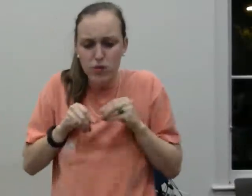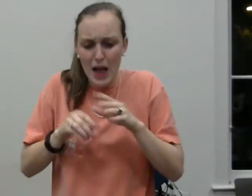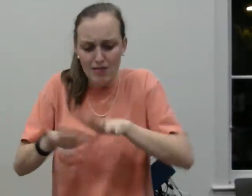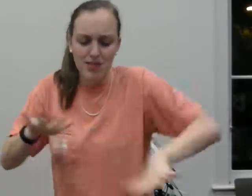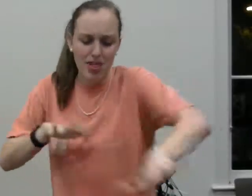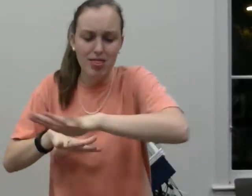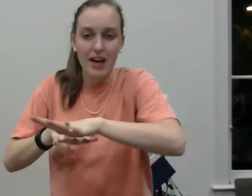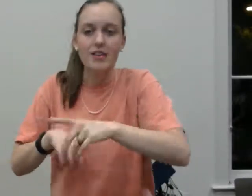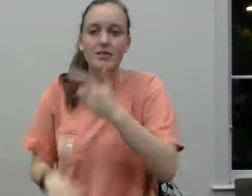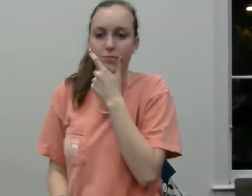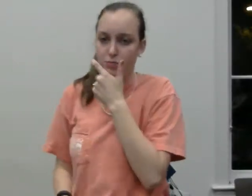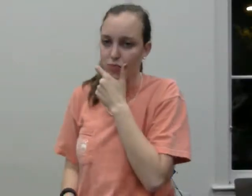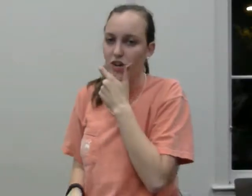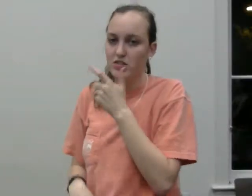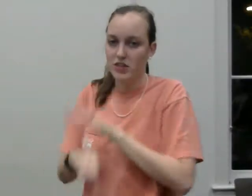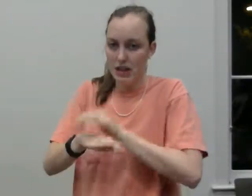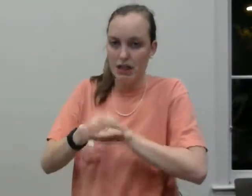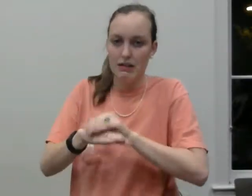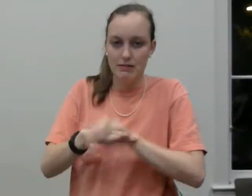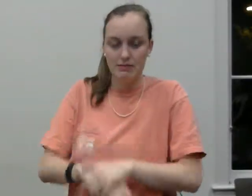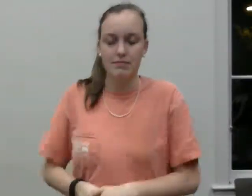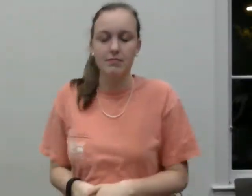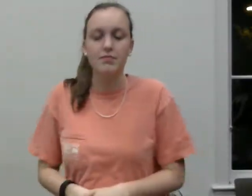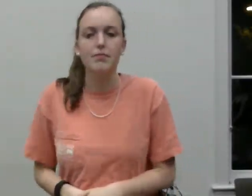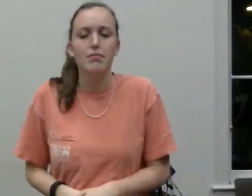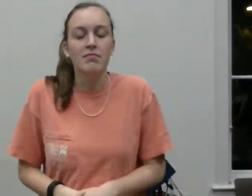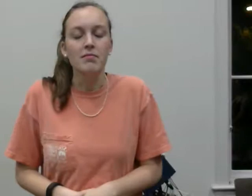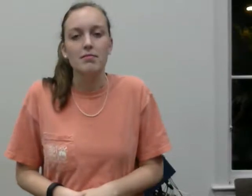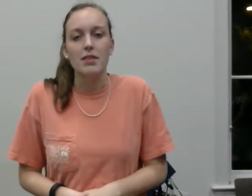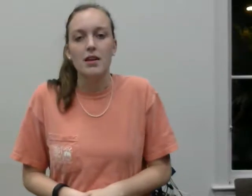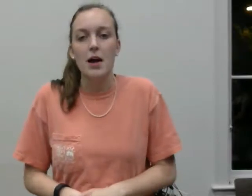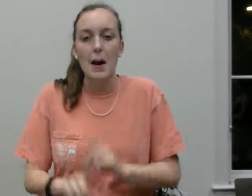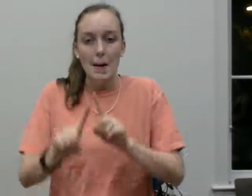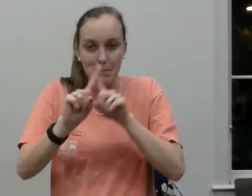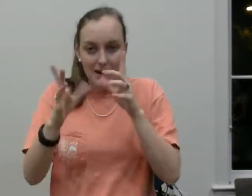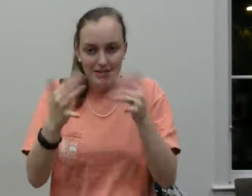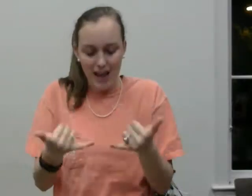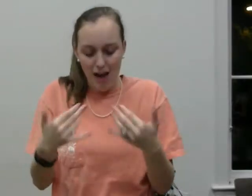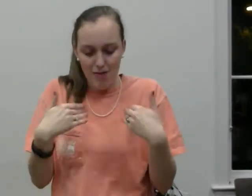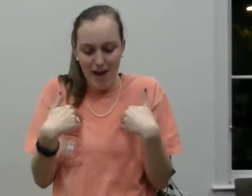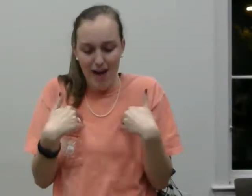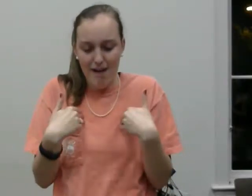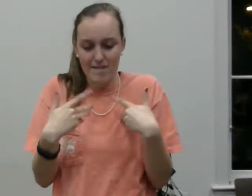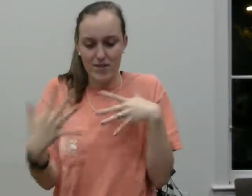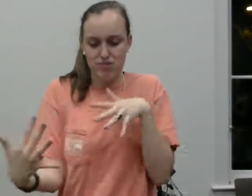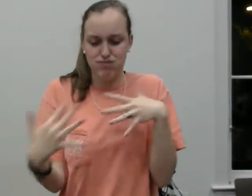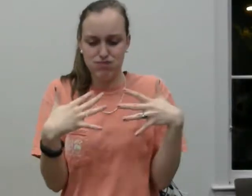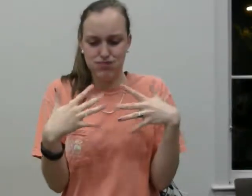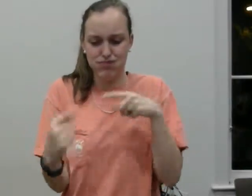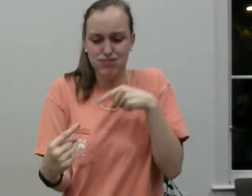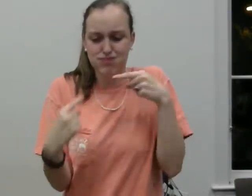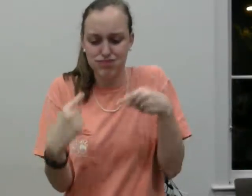kick out the French, and they start having a few conflicts with the Native Americans that we're going to see more about as the course goes on.